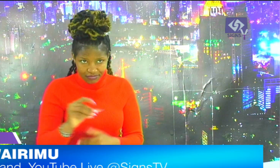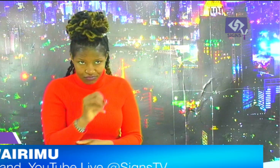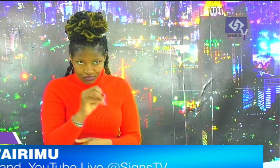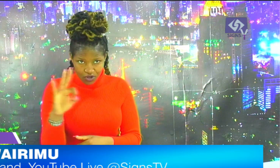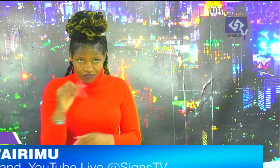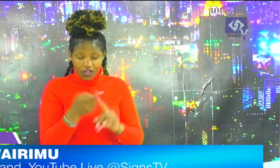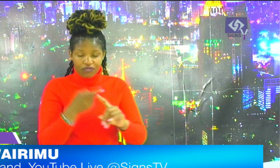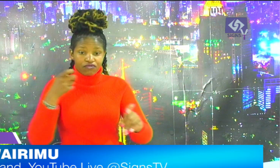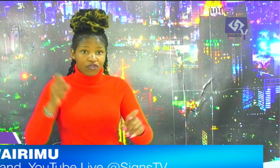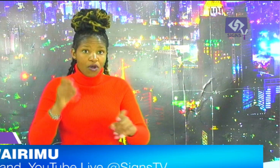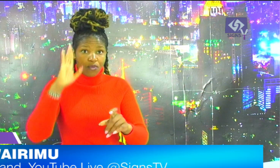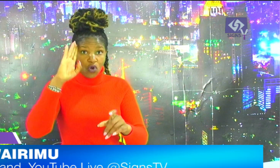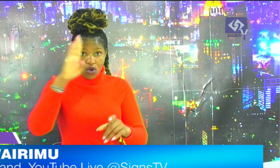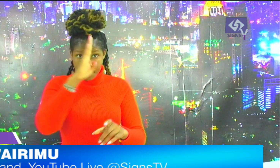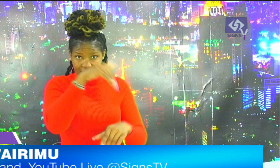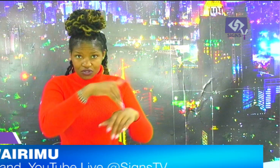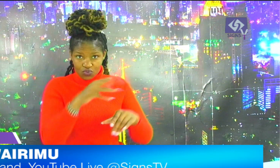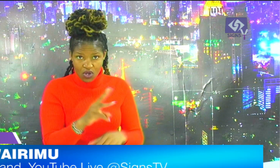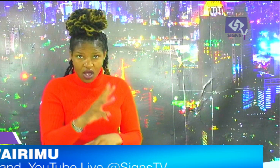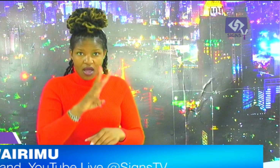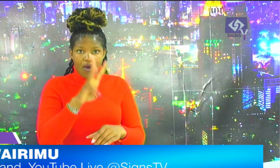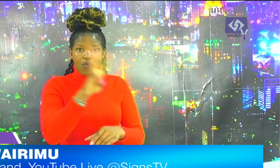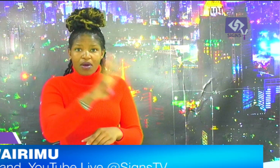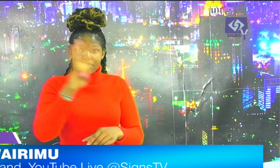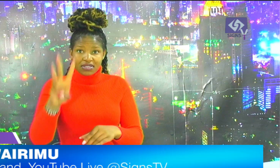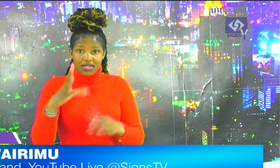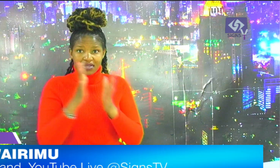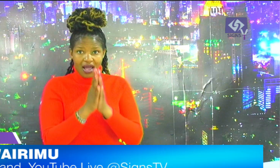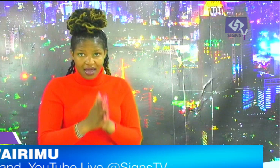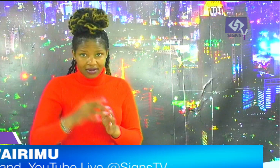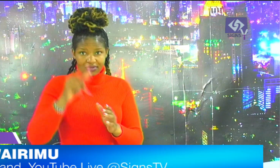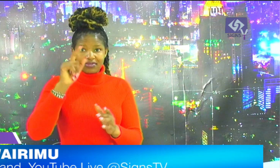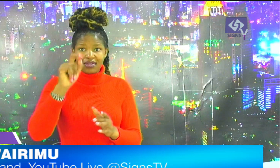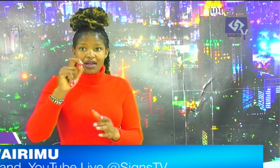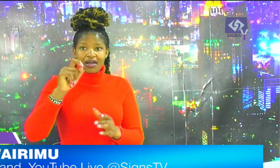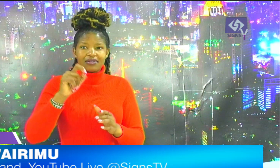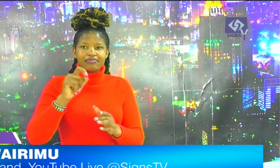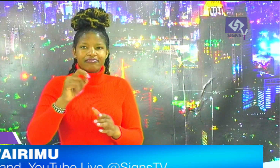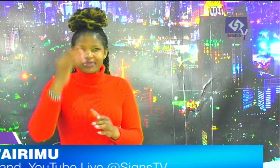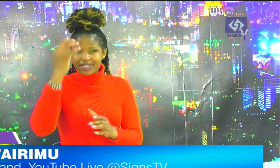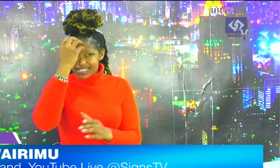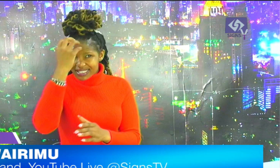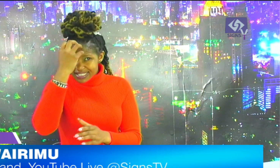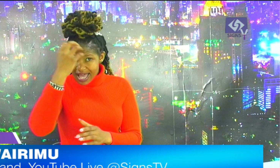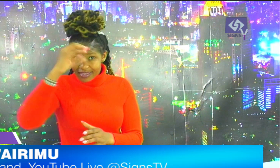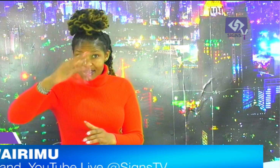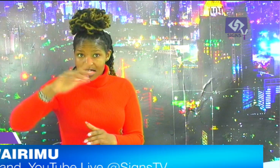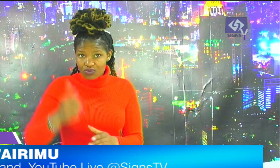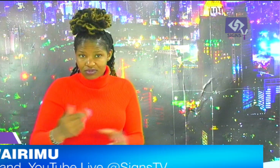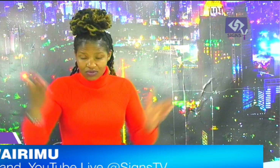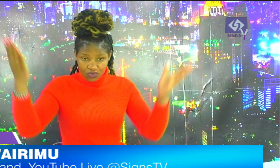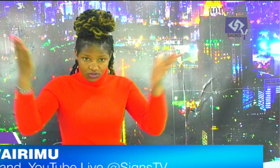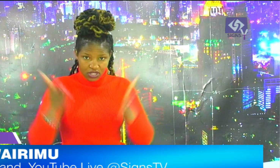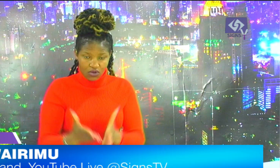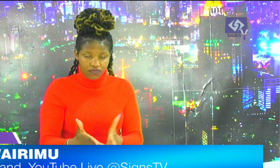years of marginalization. They want the new county to be hived from